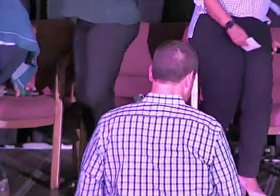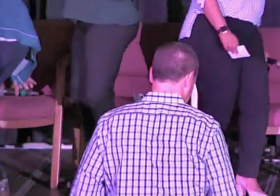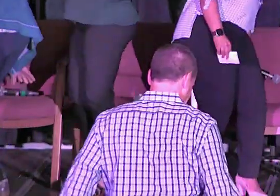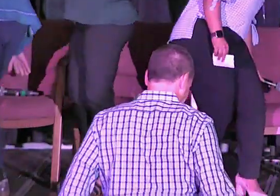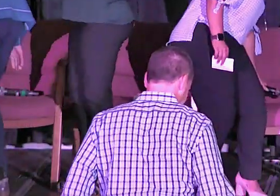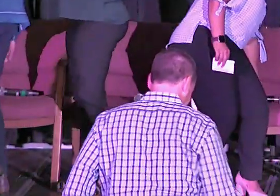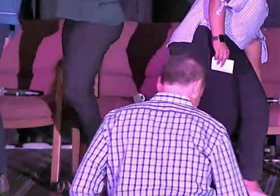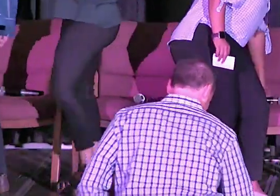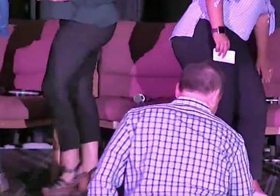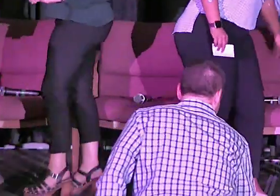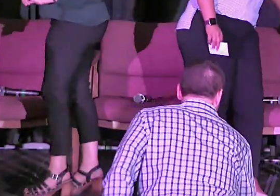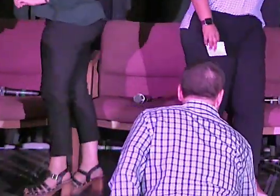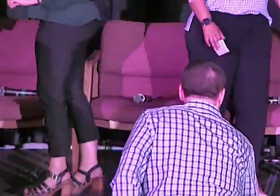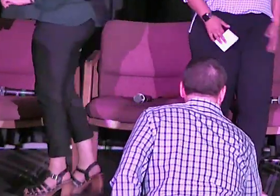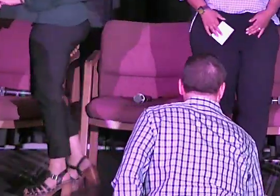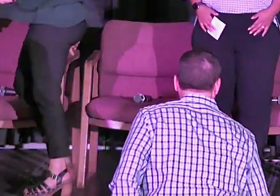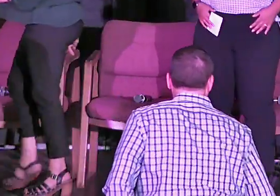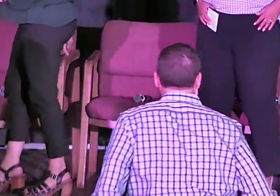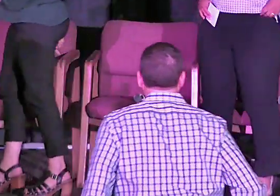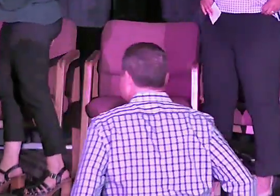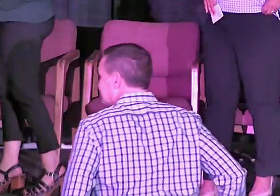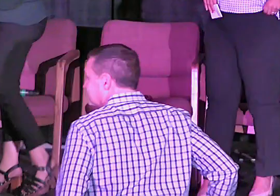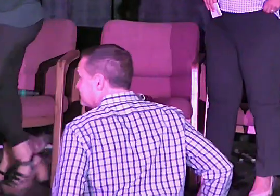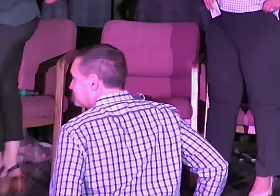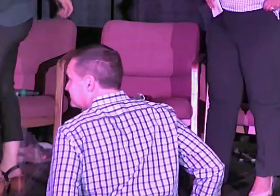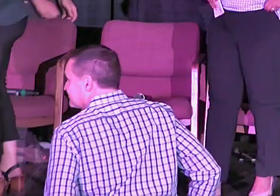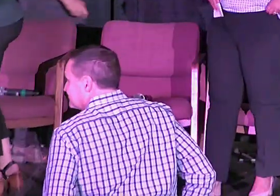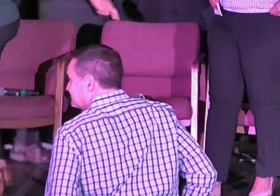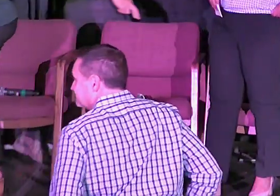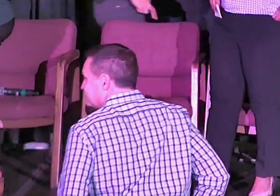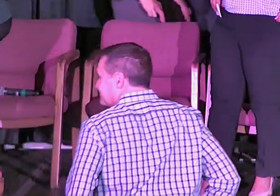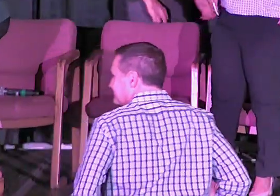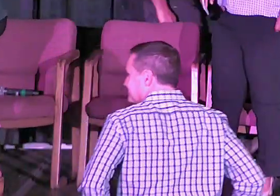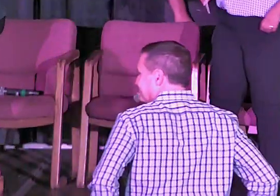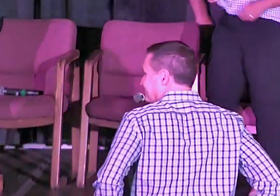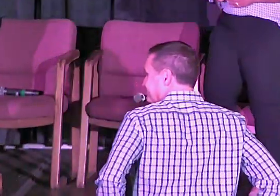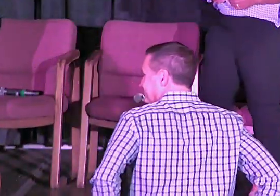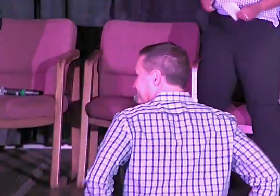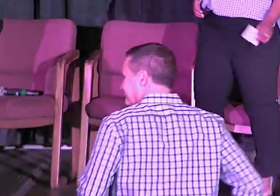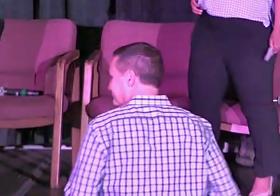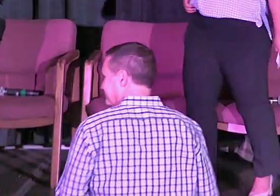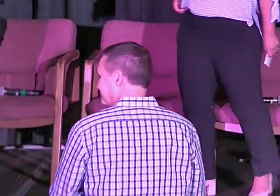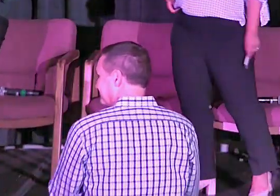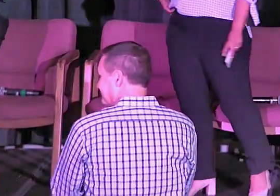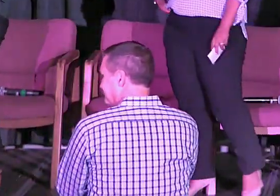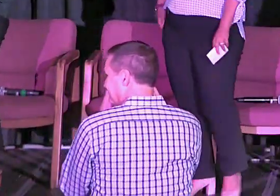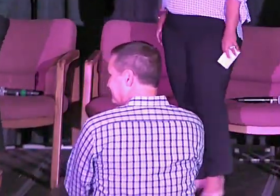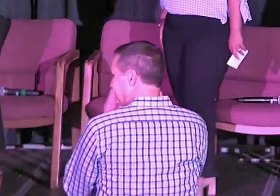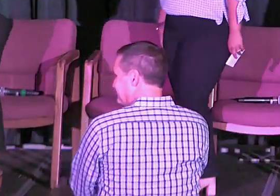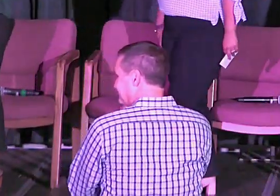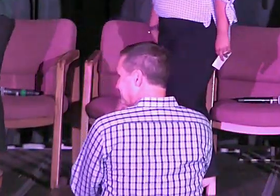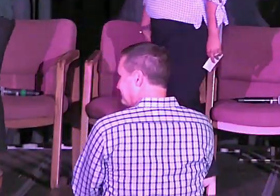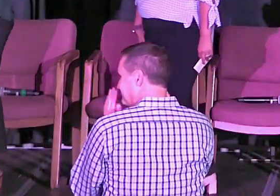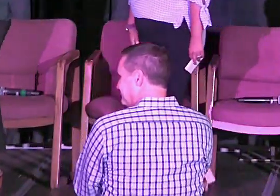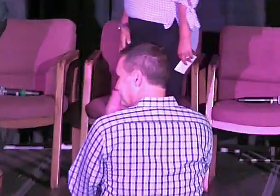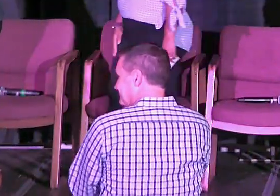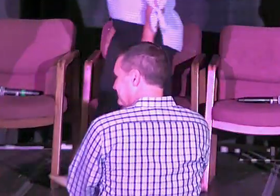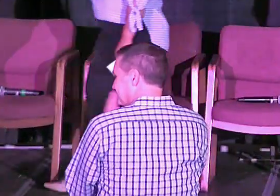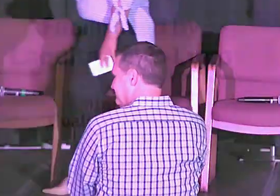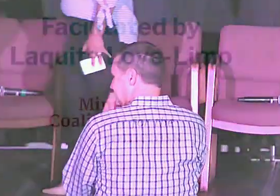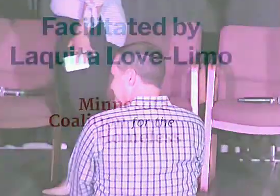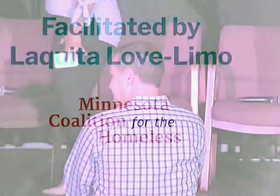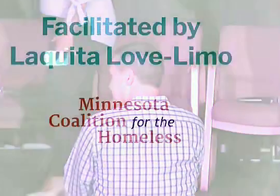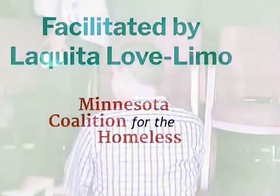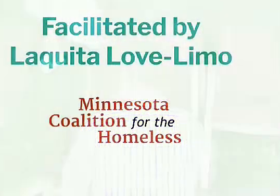And one quick shout out to Erica in the back. She's small but mighty, and she always comes through in the clutch. Thank you, Erica.